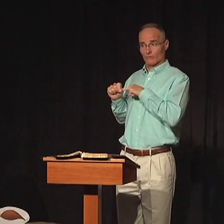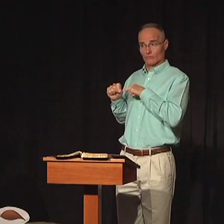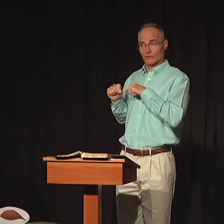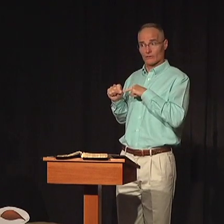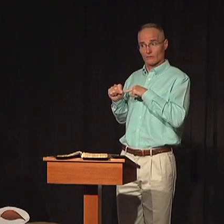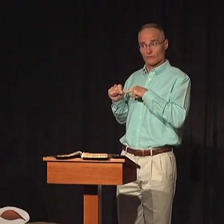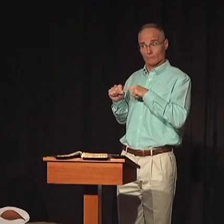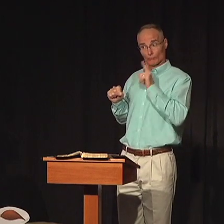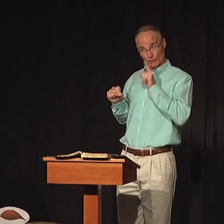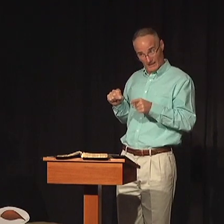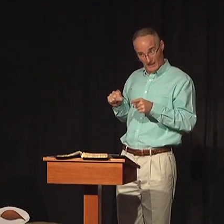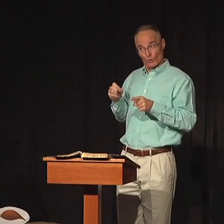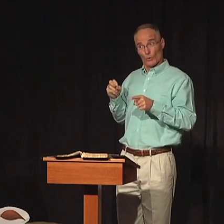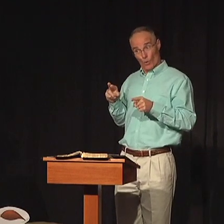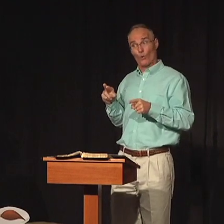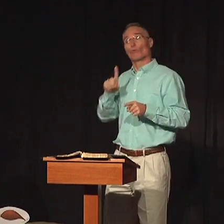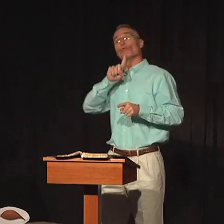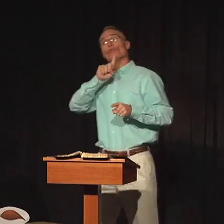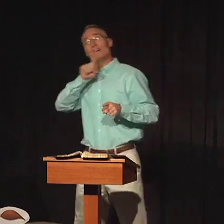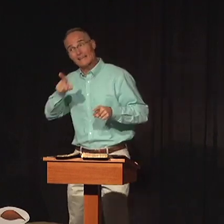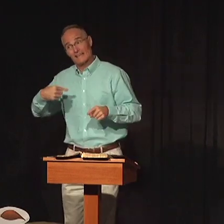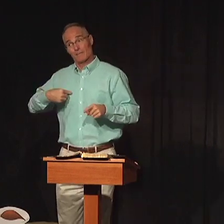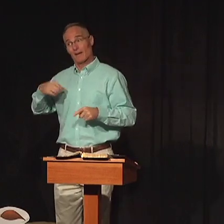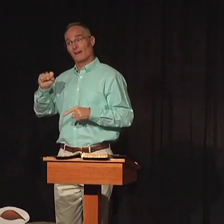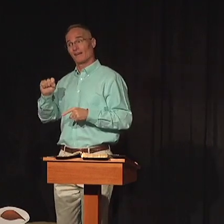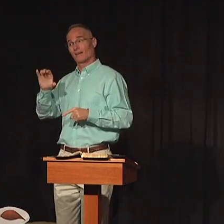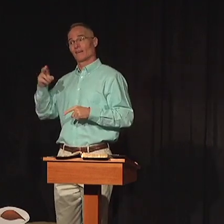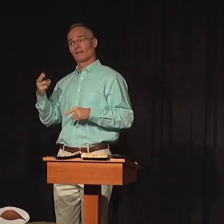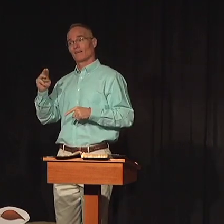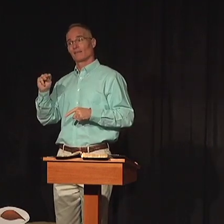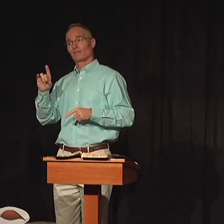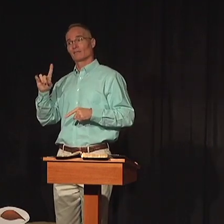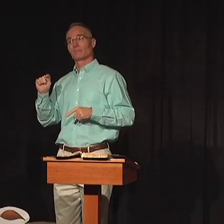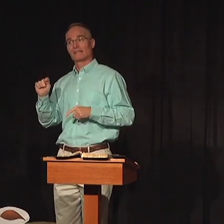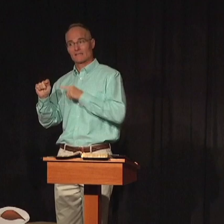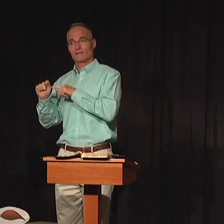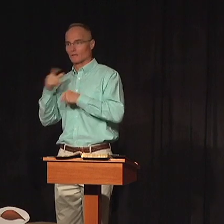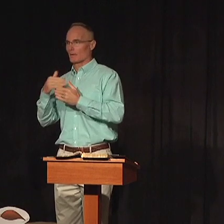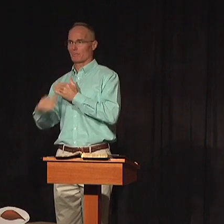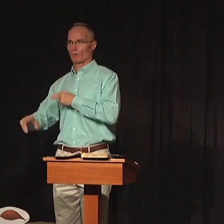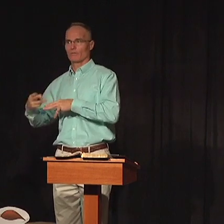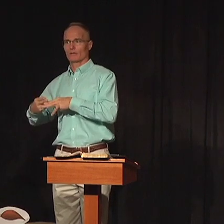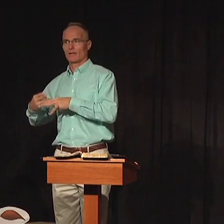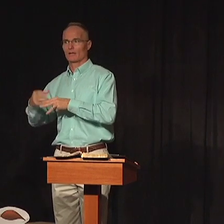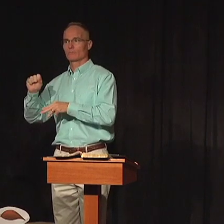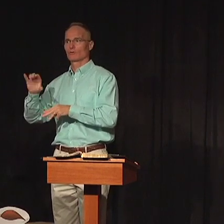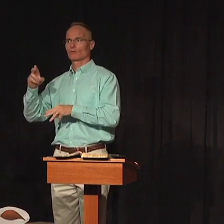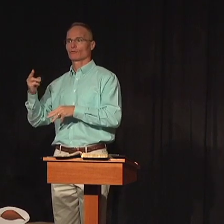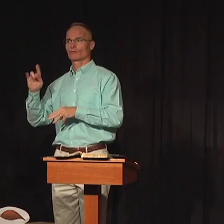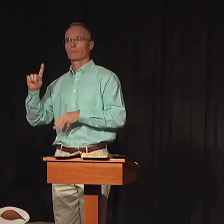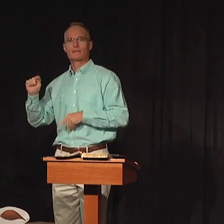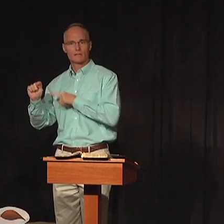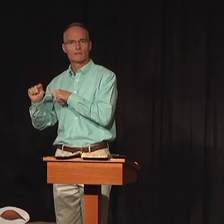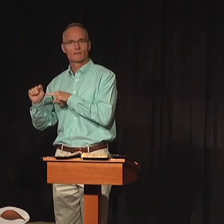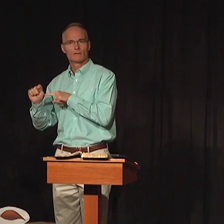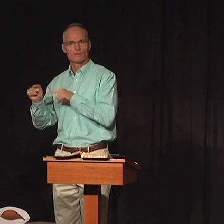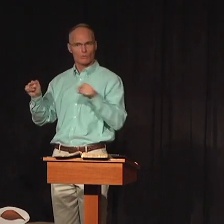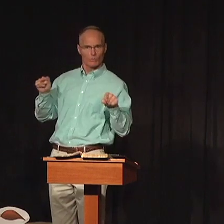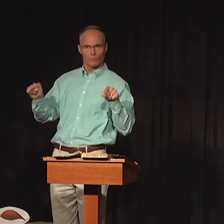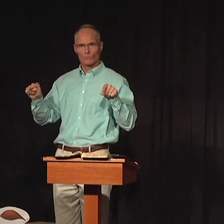Am I a Myers? Am I really a Myers? Or am I really a Schmidt? My birth name was Schmidt.